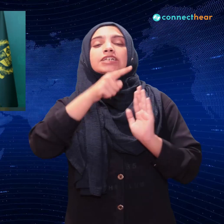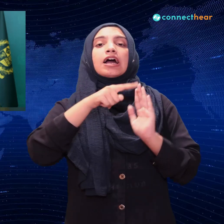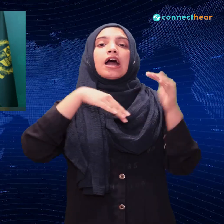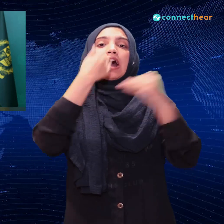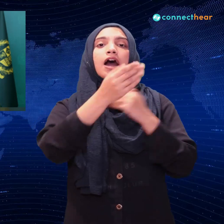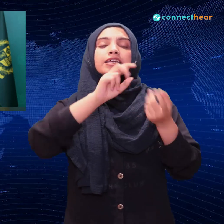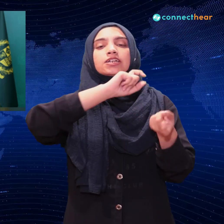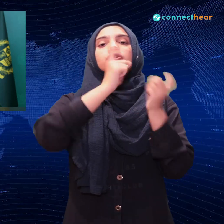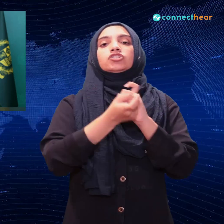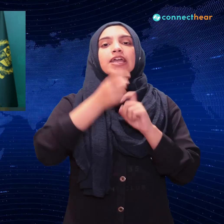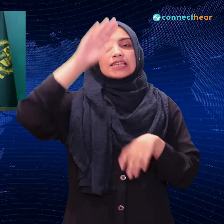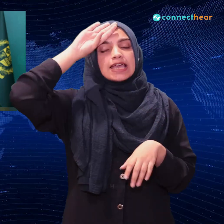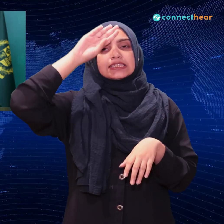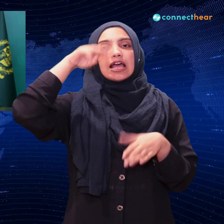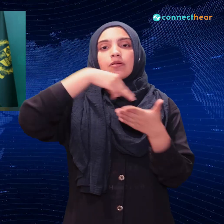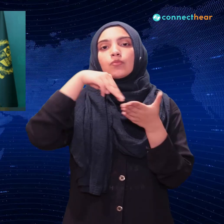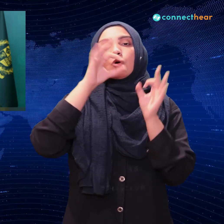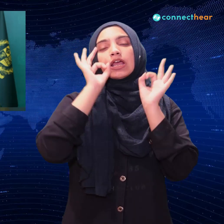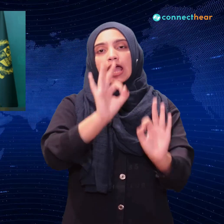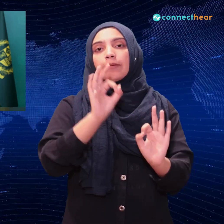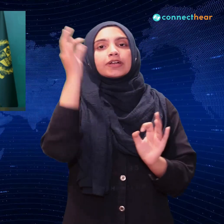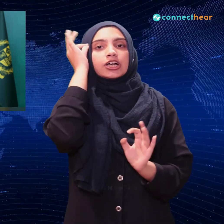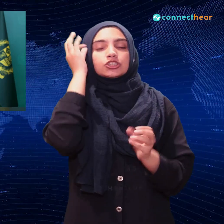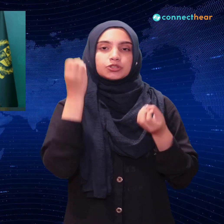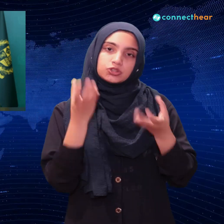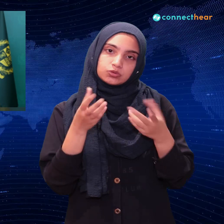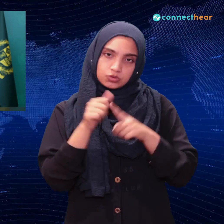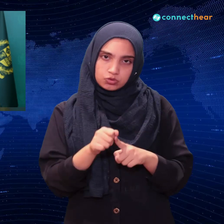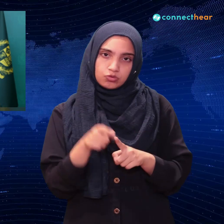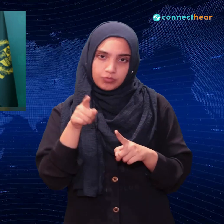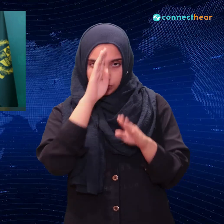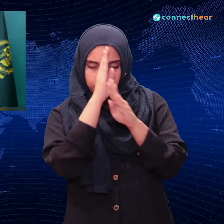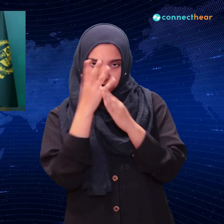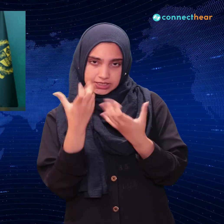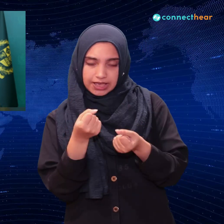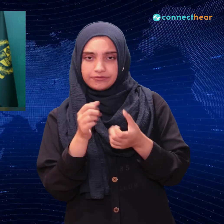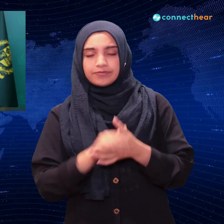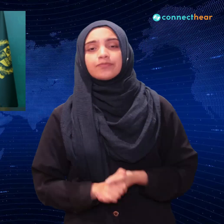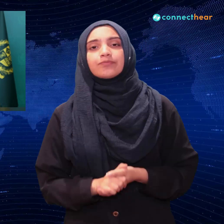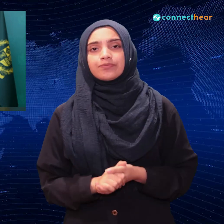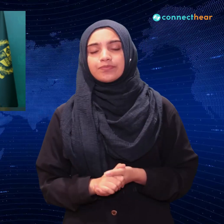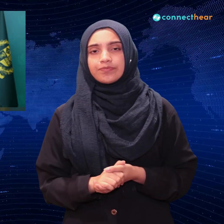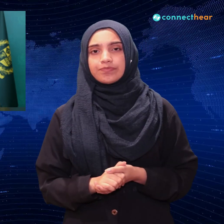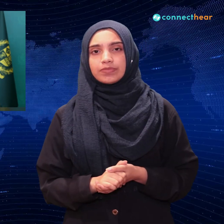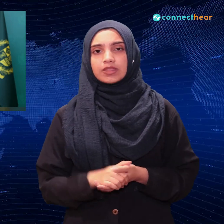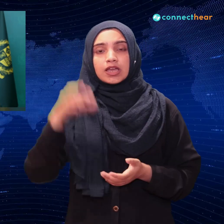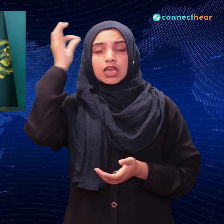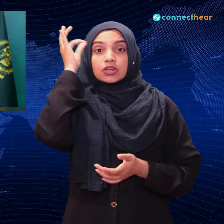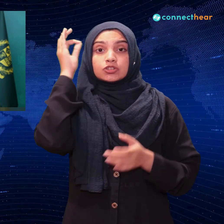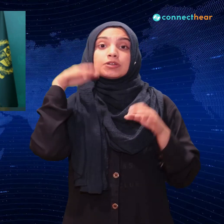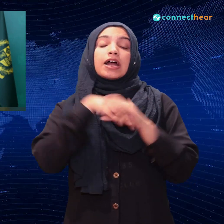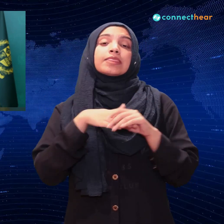Indian actions violate the resolutions of the United Nations Security Council on Jammu and Kashmir. They